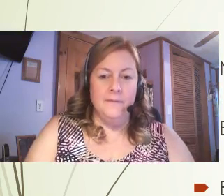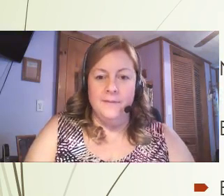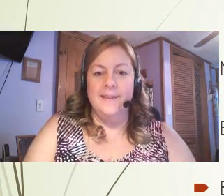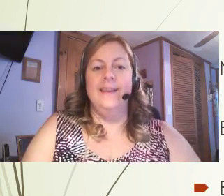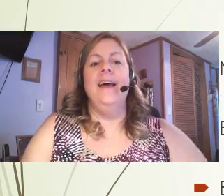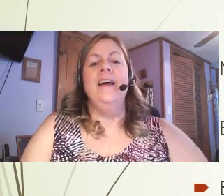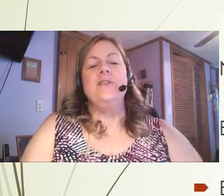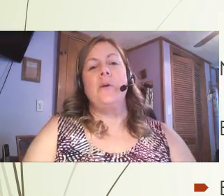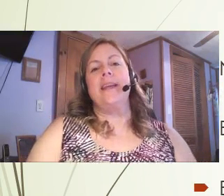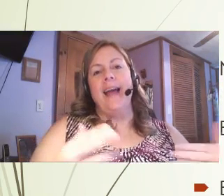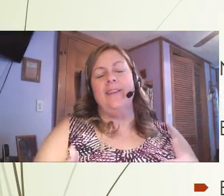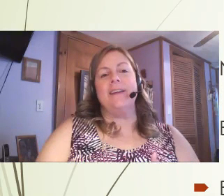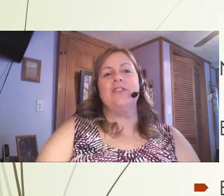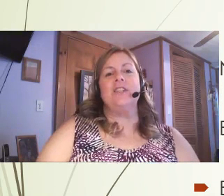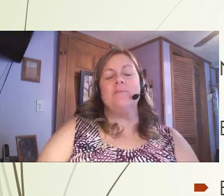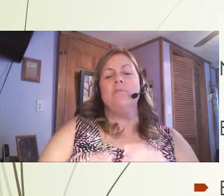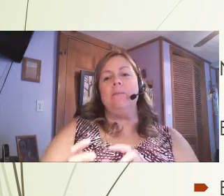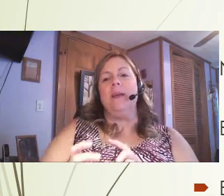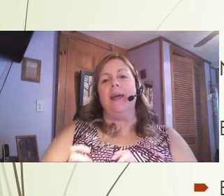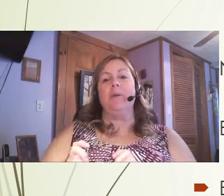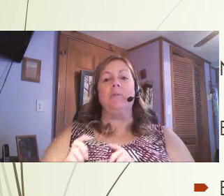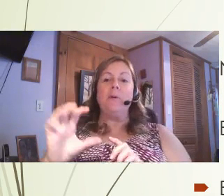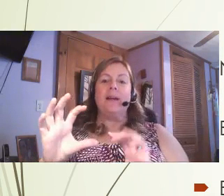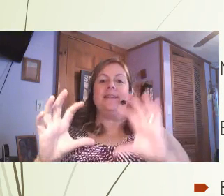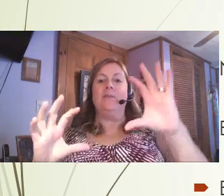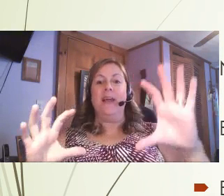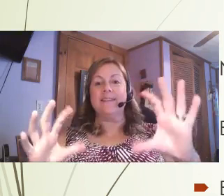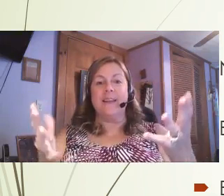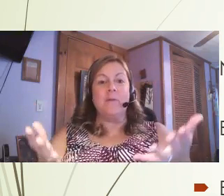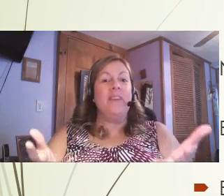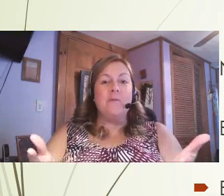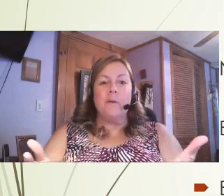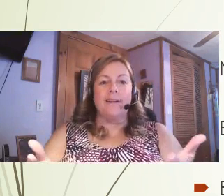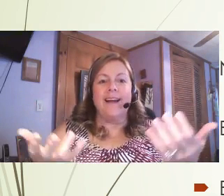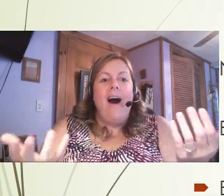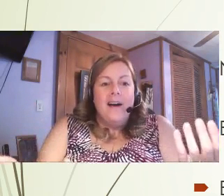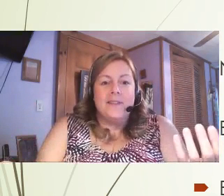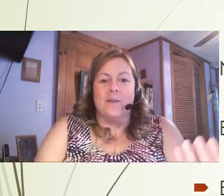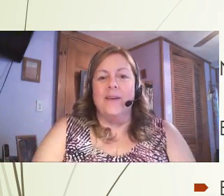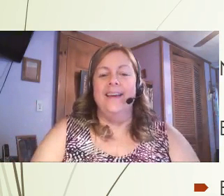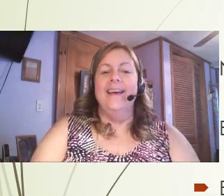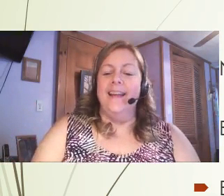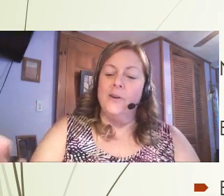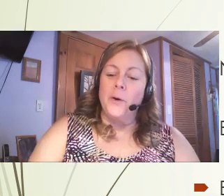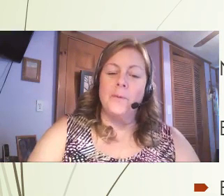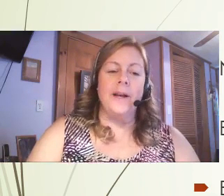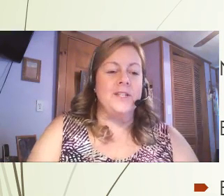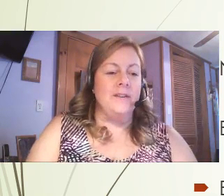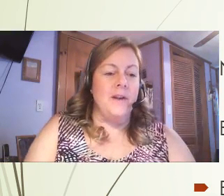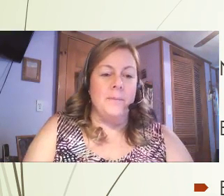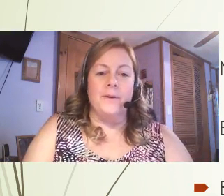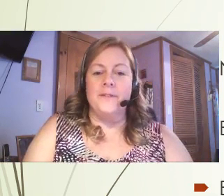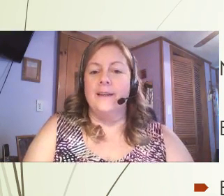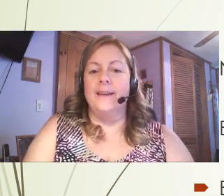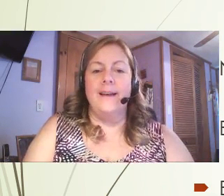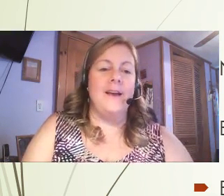before. So again, it's just me being able to put myself next to them with that work. Awesome. An incorporation